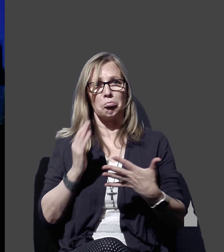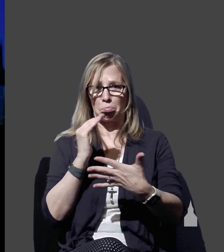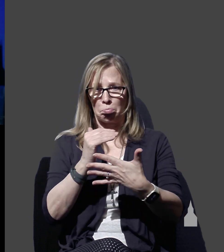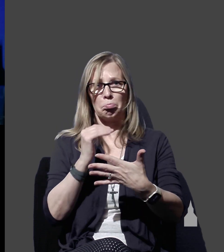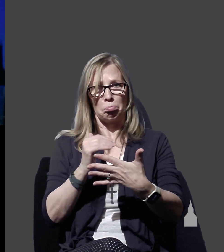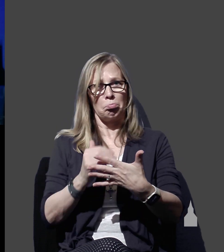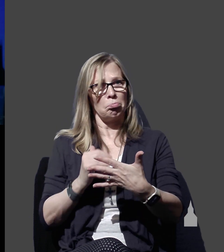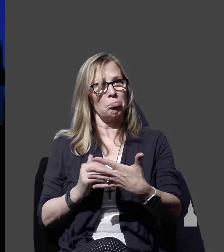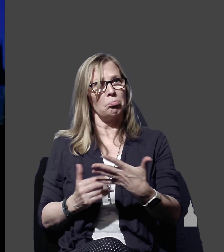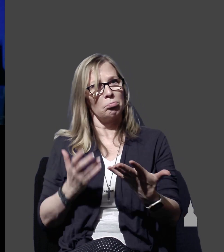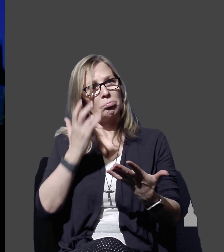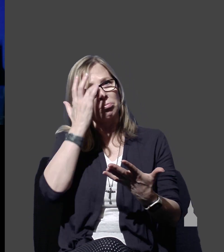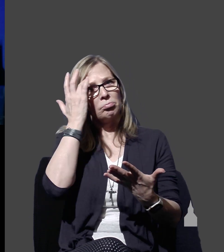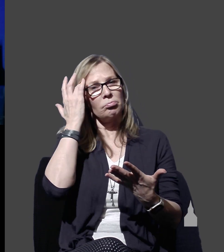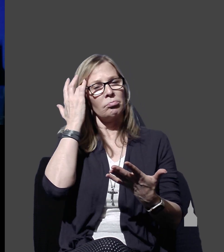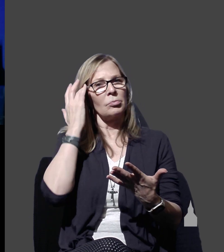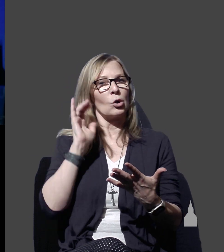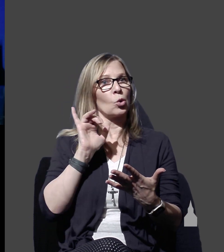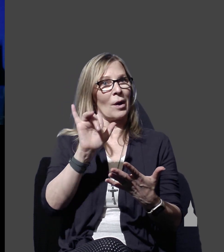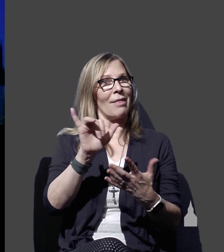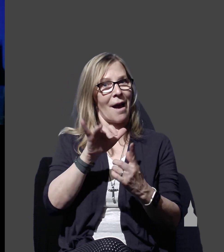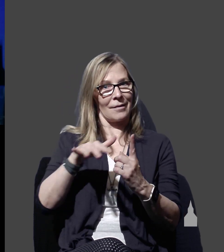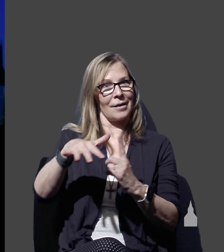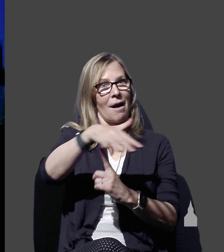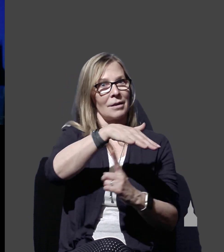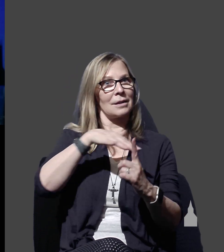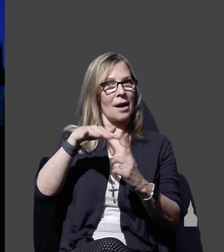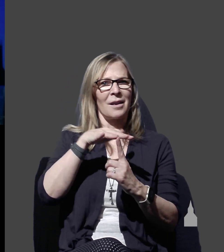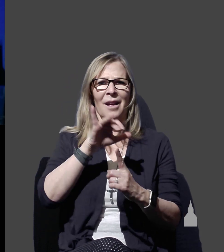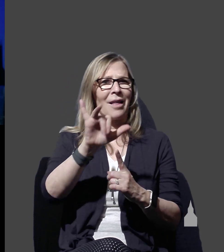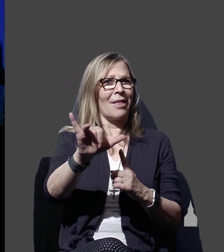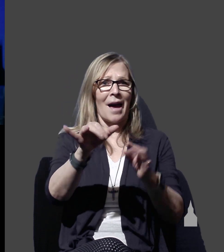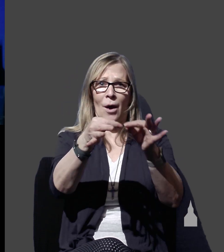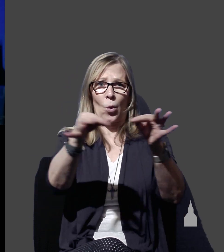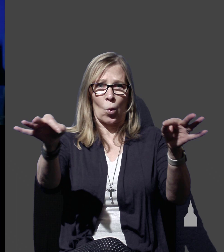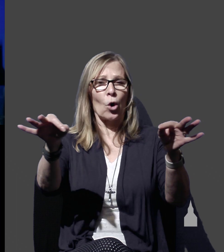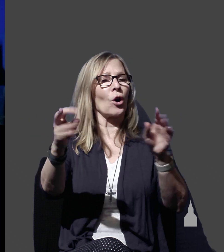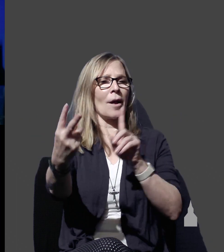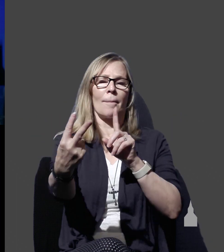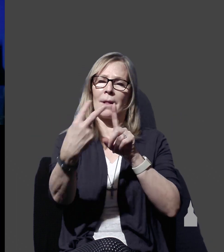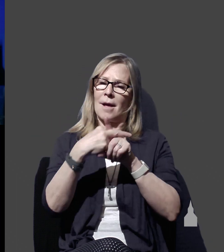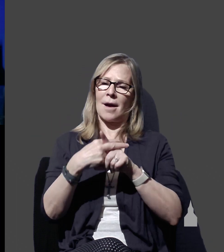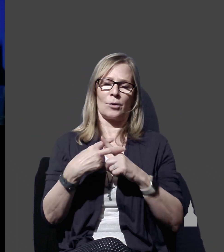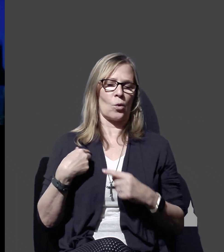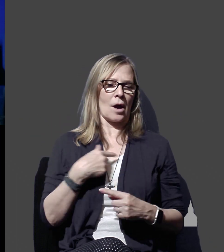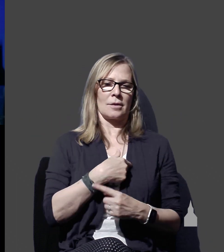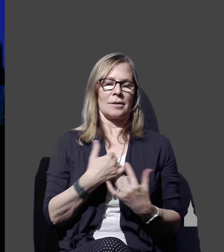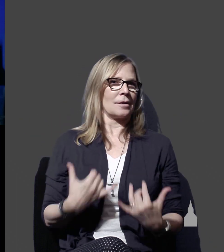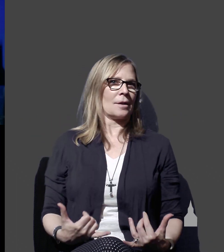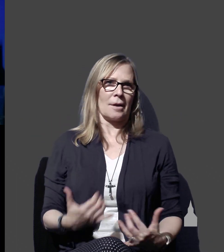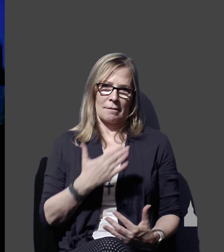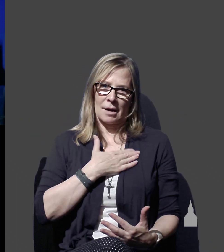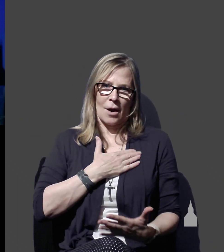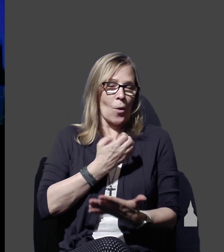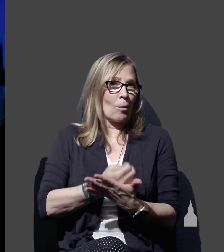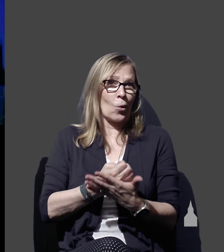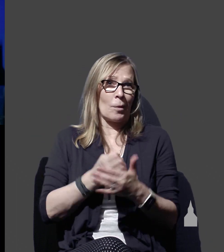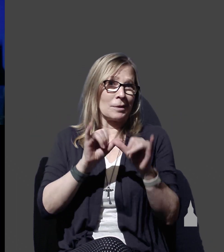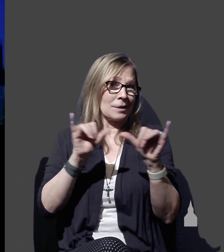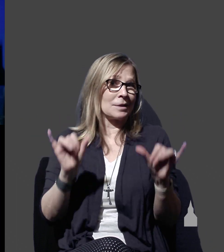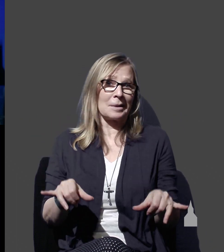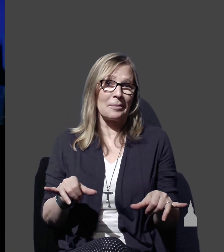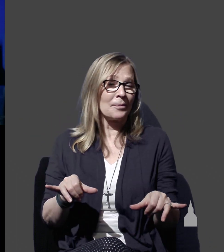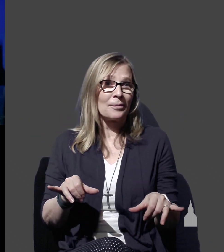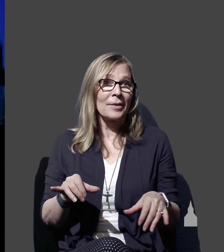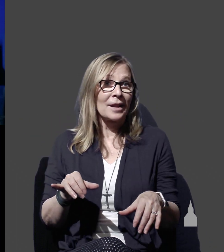And in that context, I believe his words apply today to our employment system, and where he says,